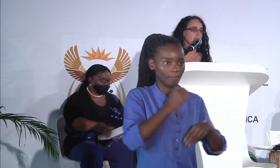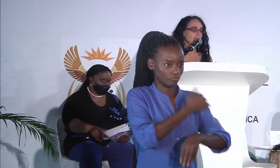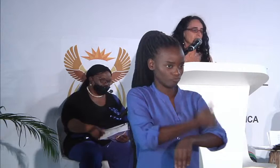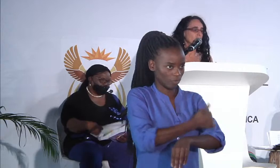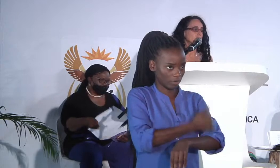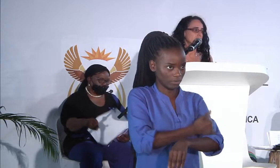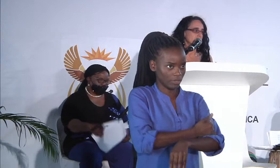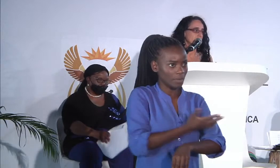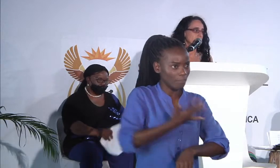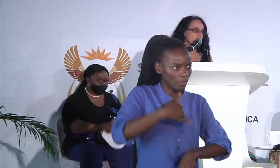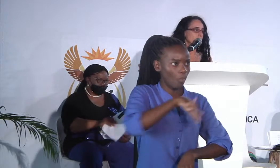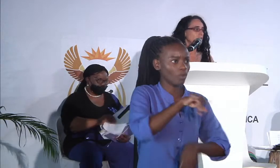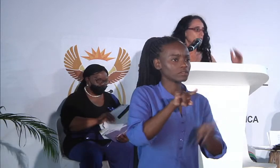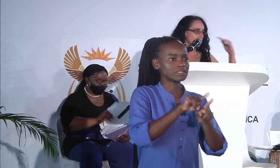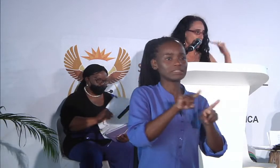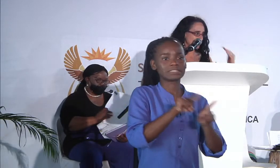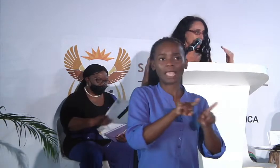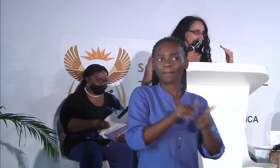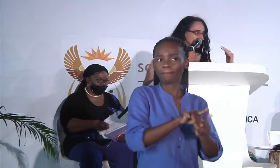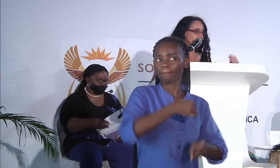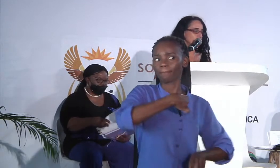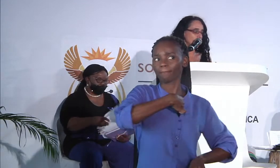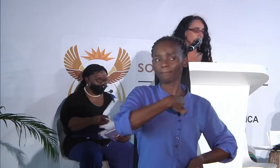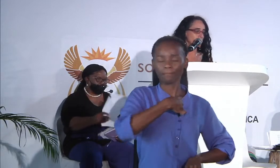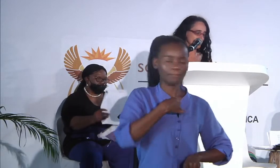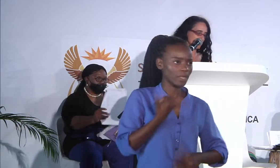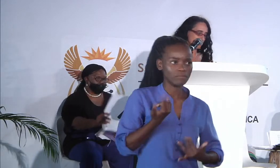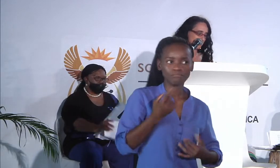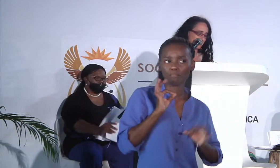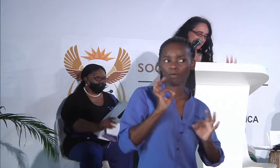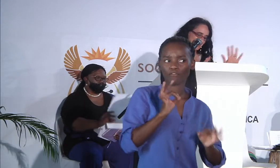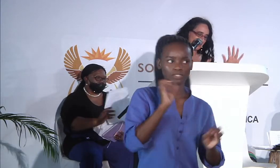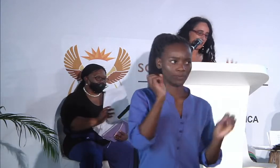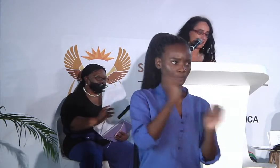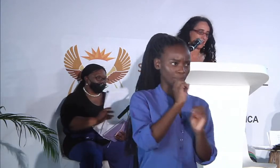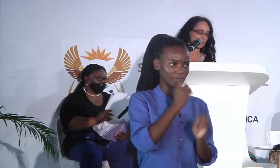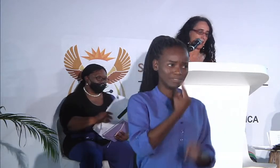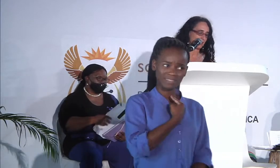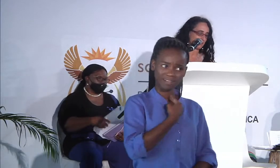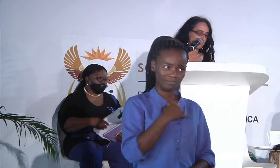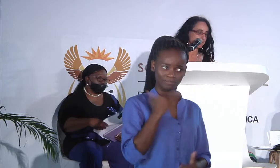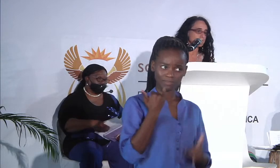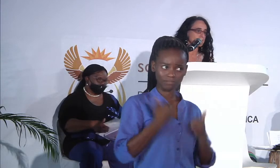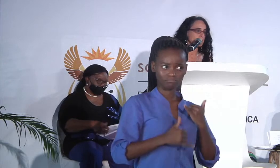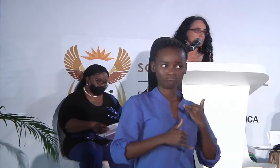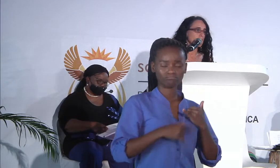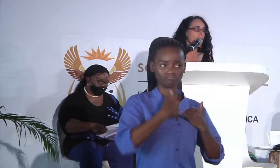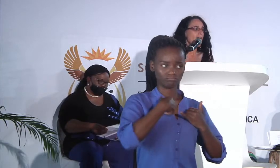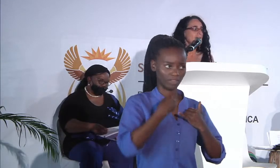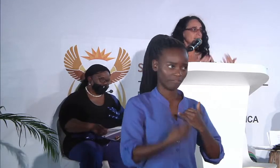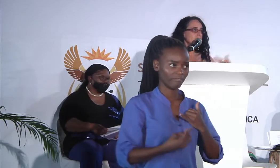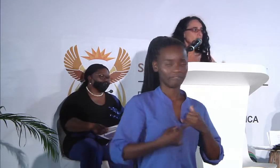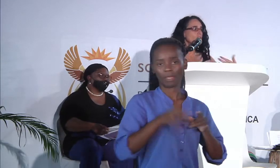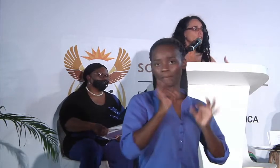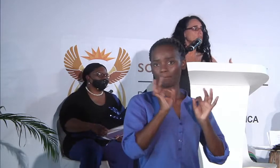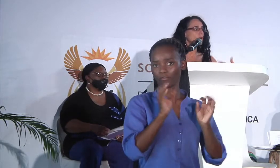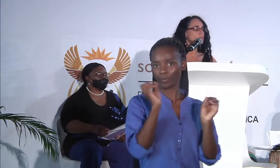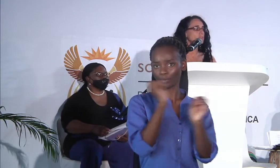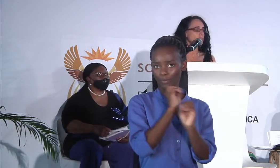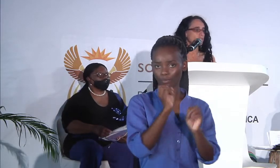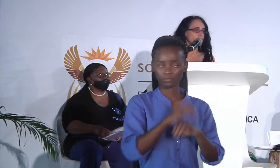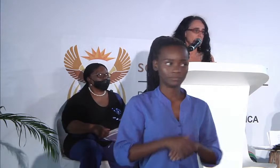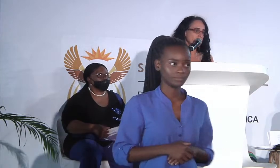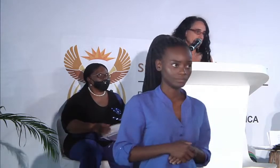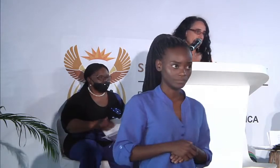and inconsistent. Myself probably being the leader of that pack. And in those moments